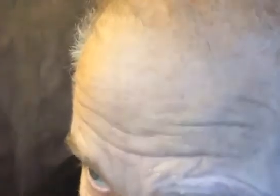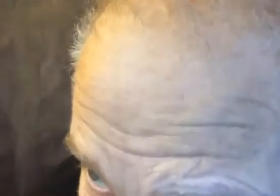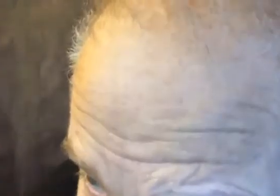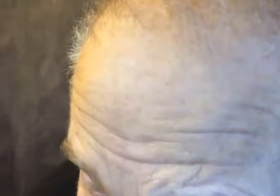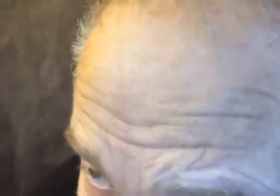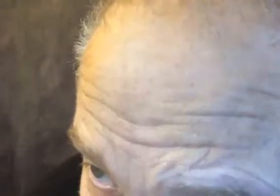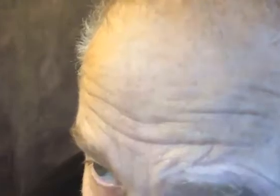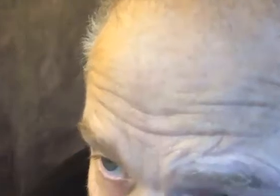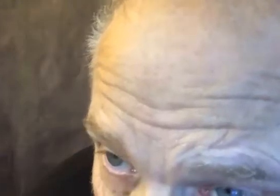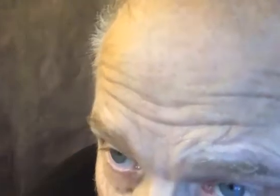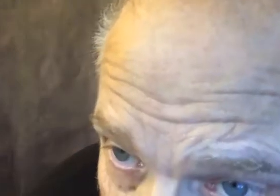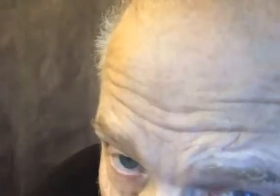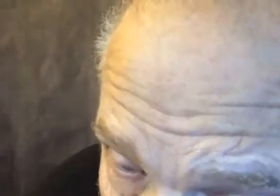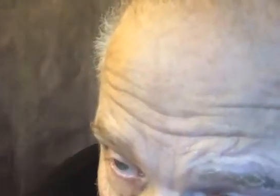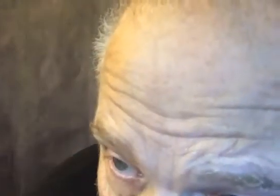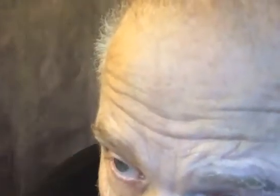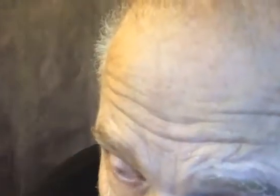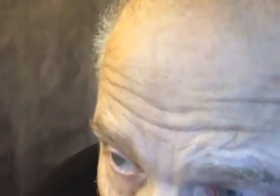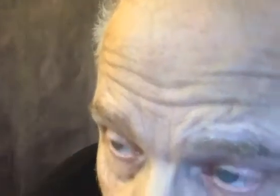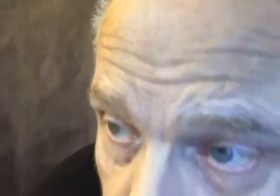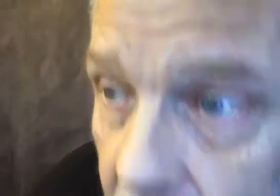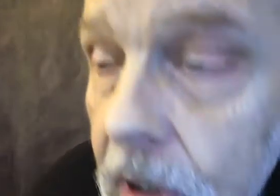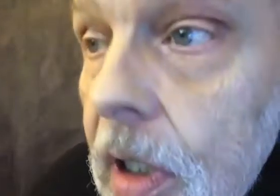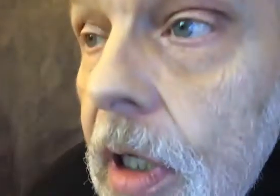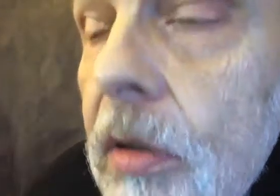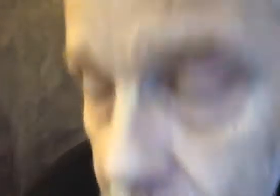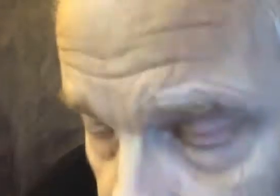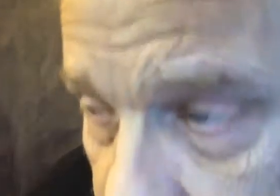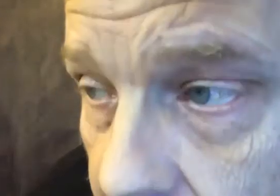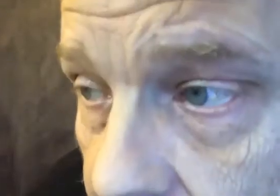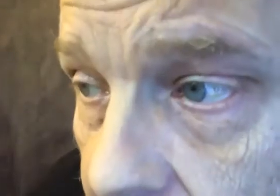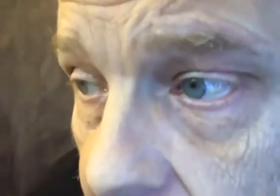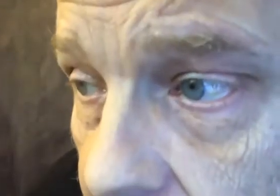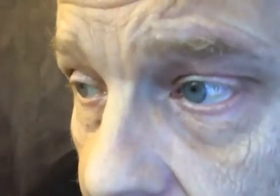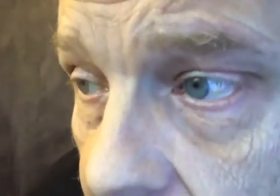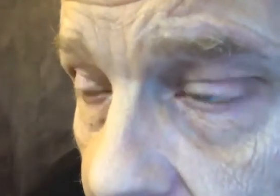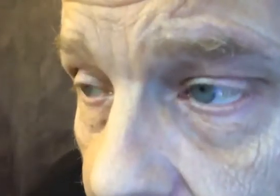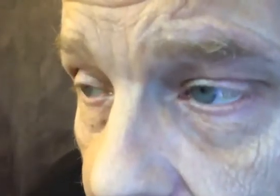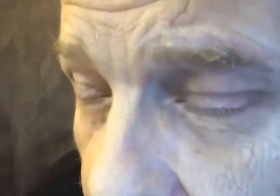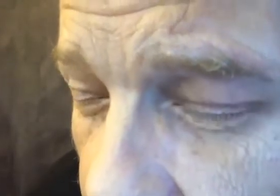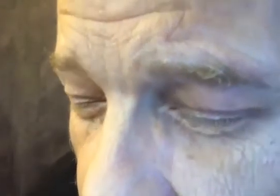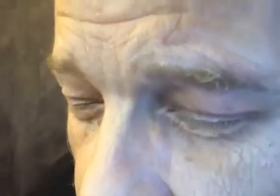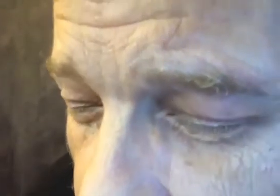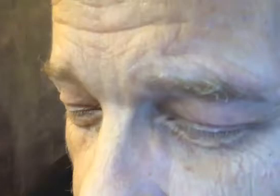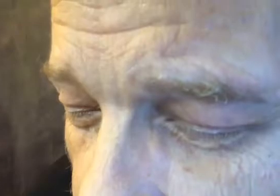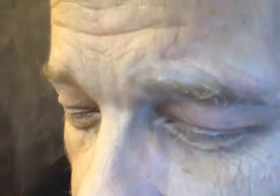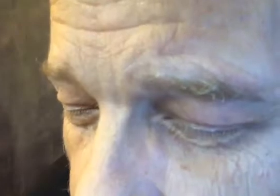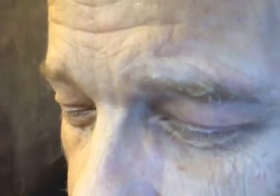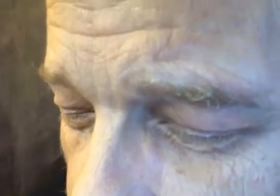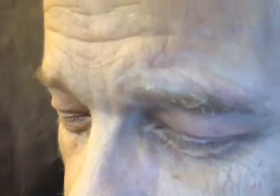numbers. So when you were doing the numbers, it kind of looked like you might have been doing, correct me if I'm wrong,